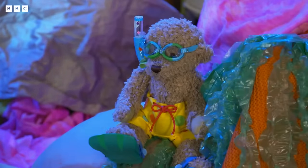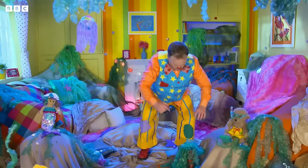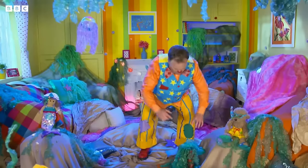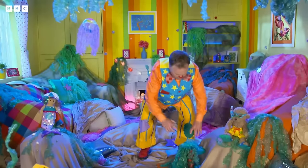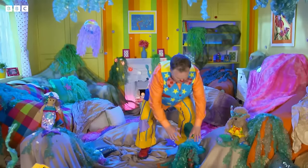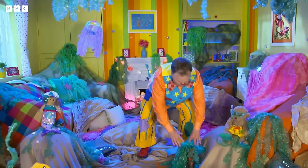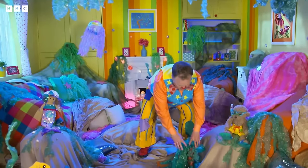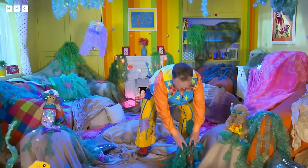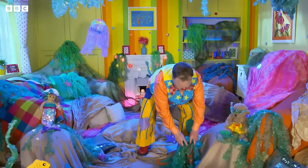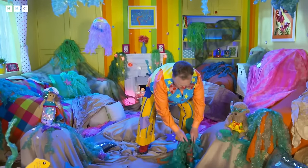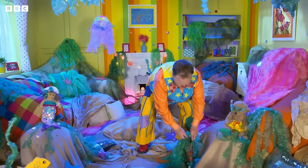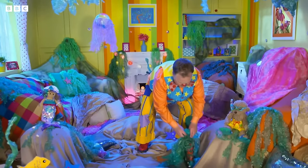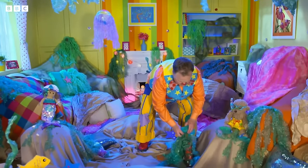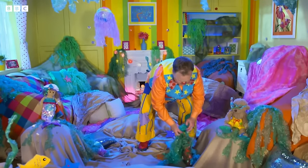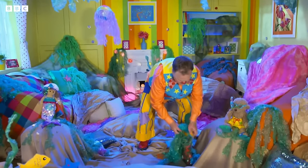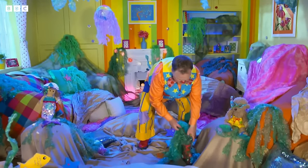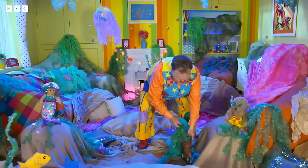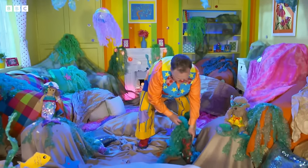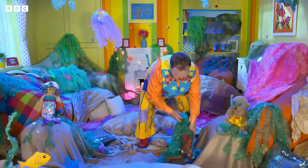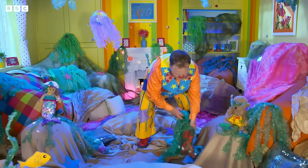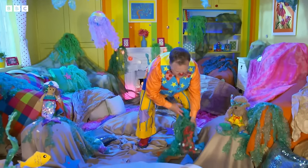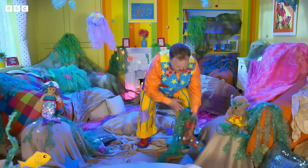What have you found? Let's see, shall we?